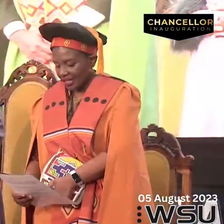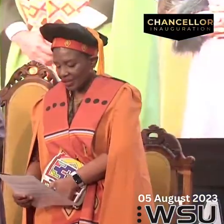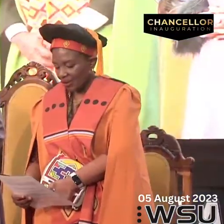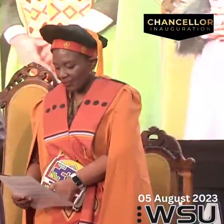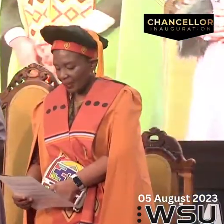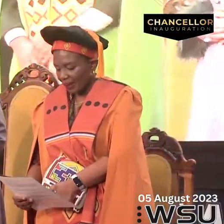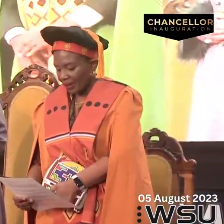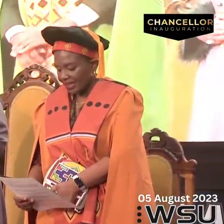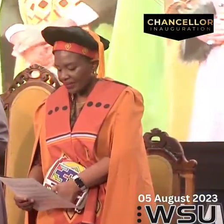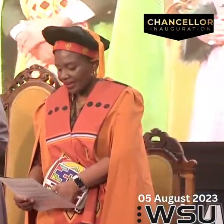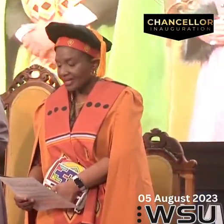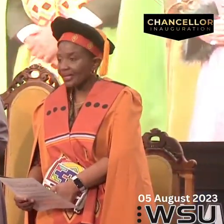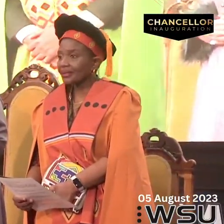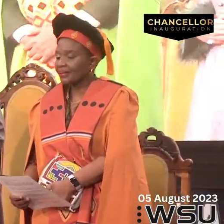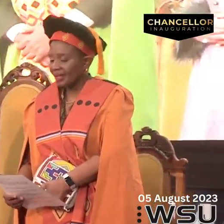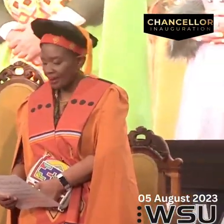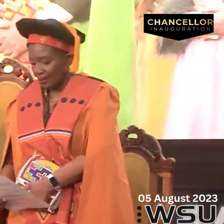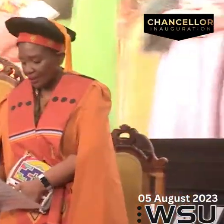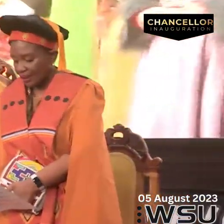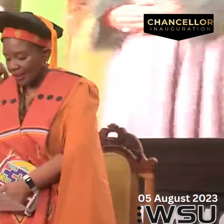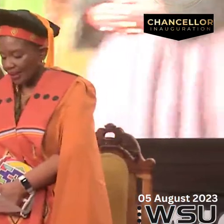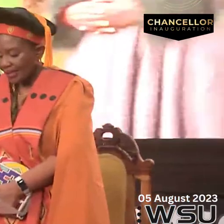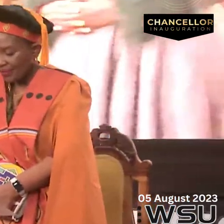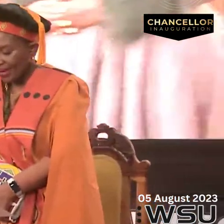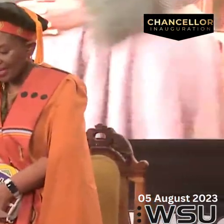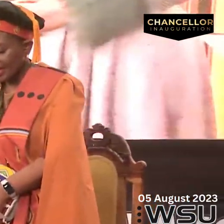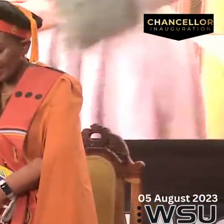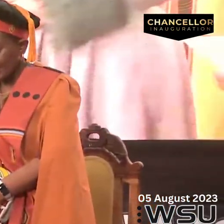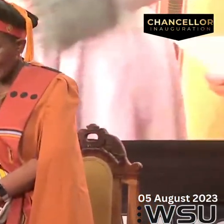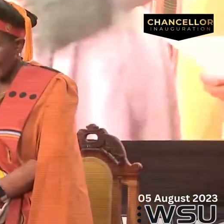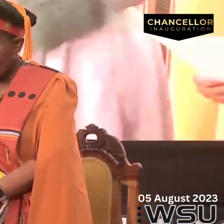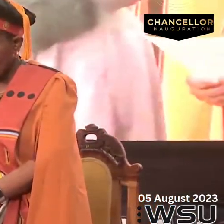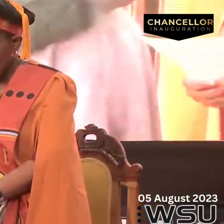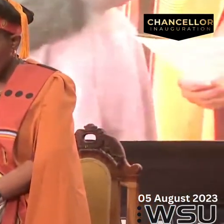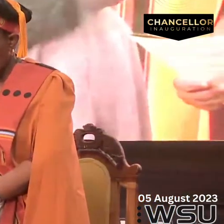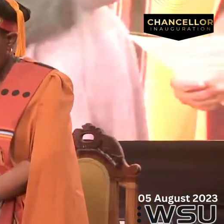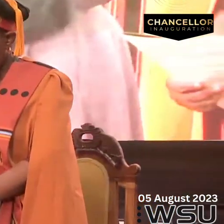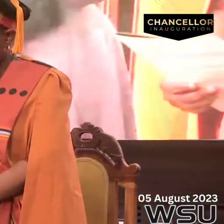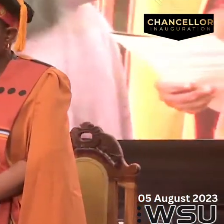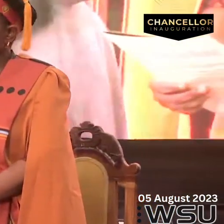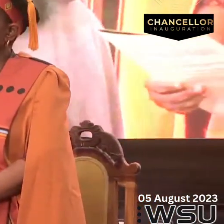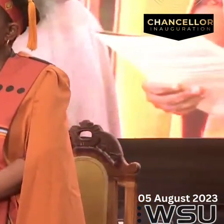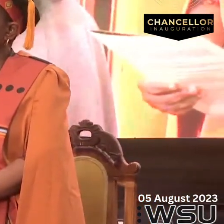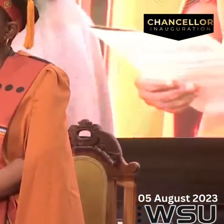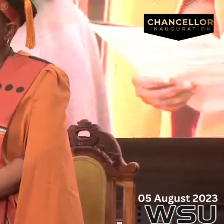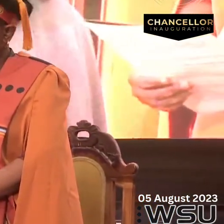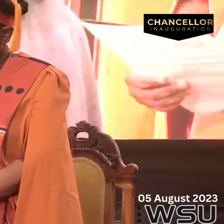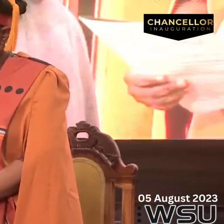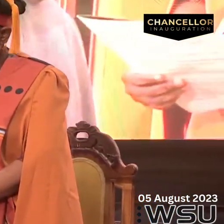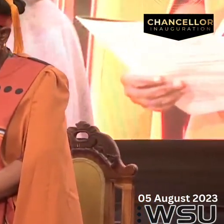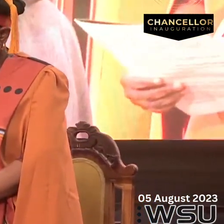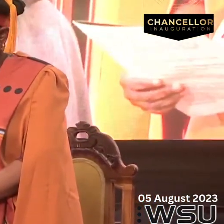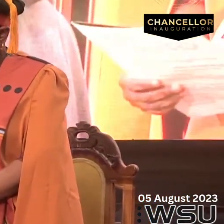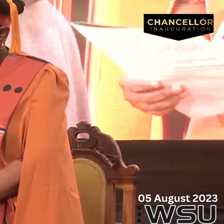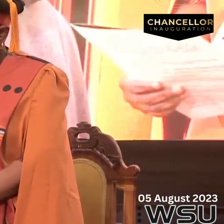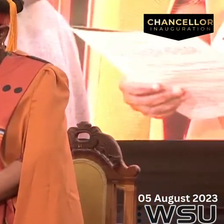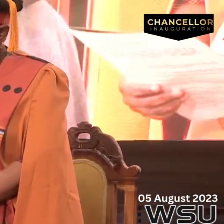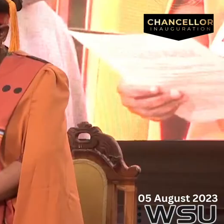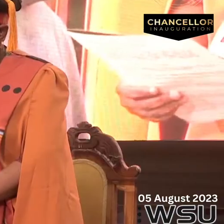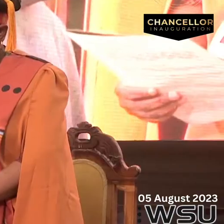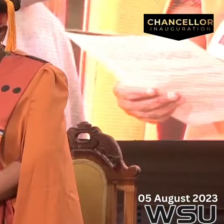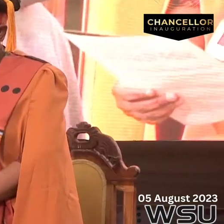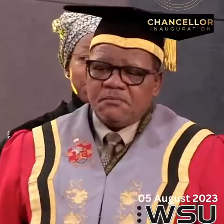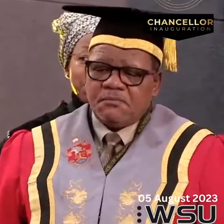By virtue of the powers vested in me as the Vice Chancellor and Principal of Water Sicily University,